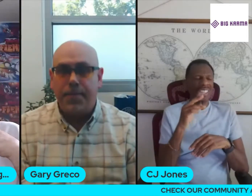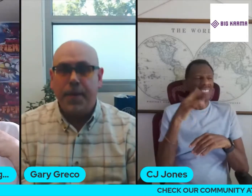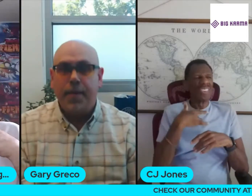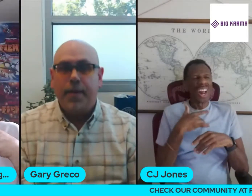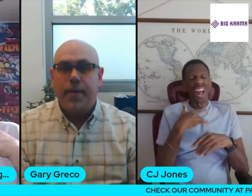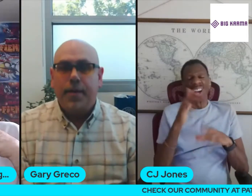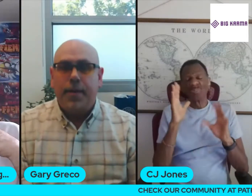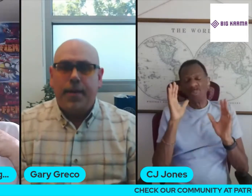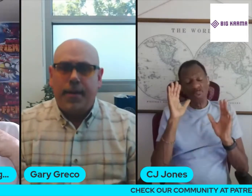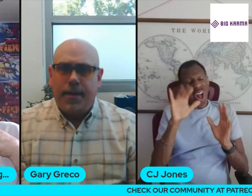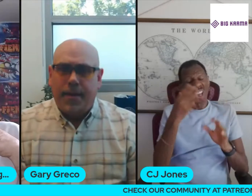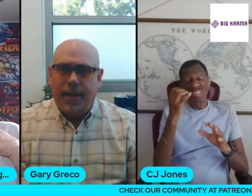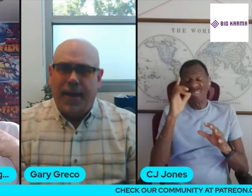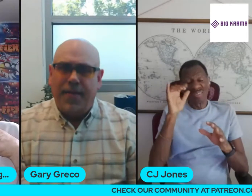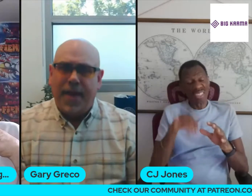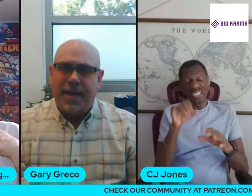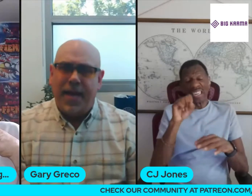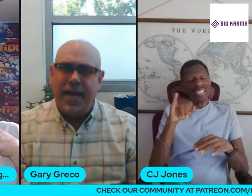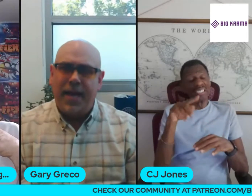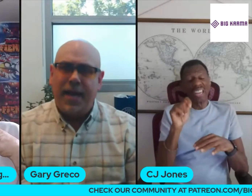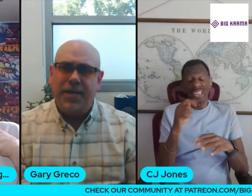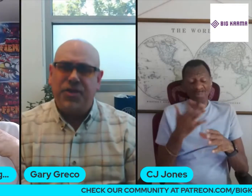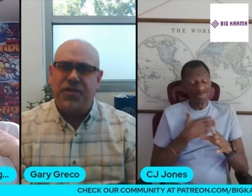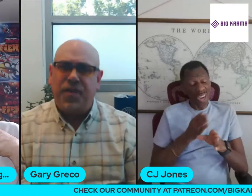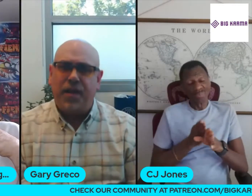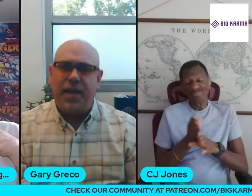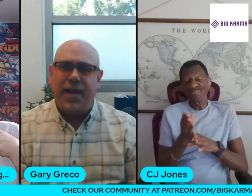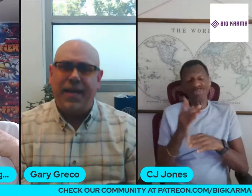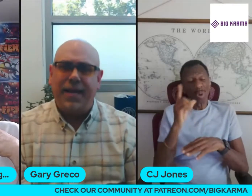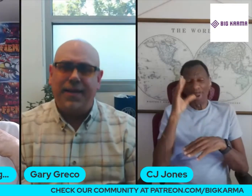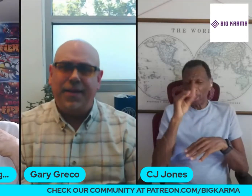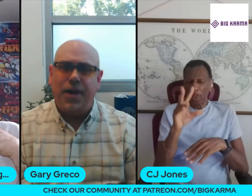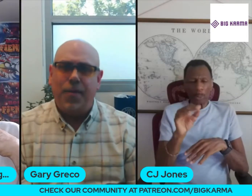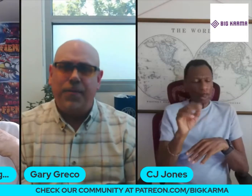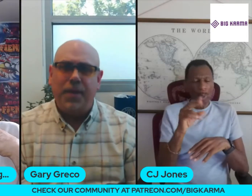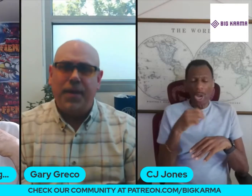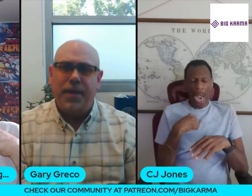keep. And then I just felt like,